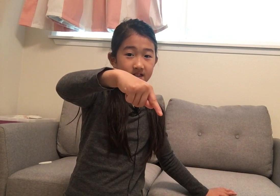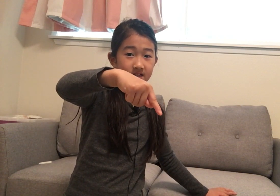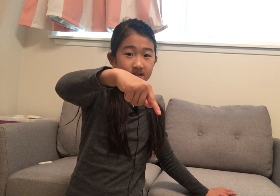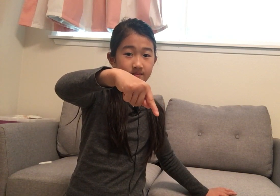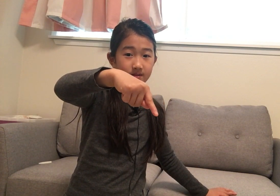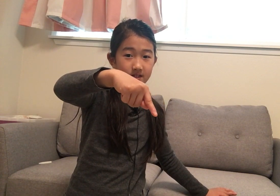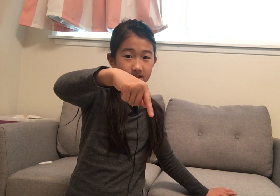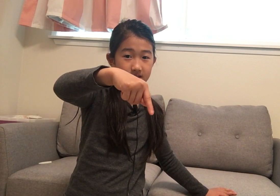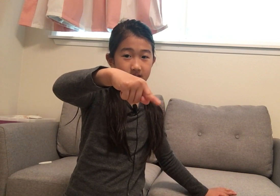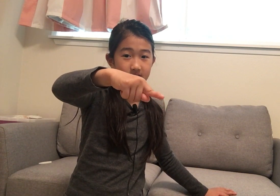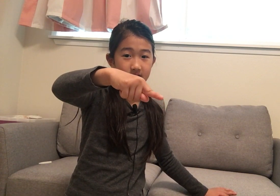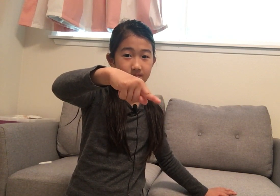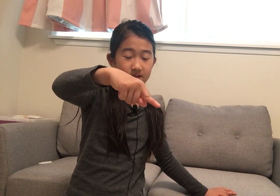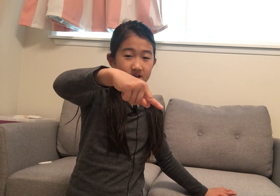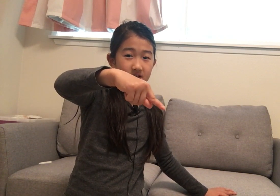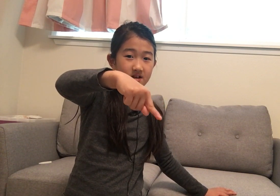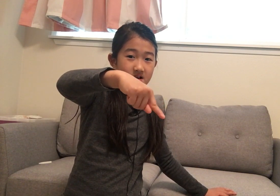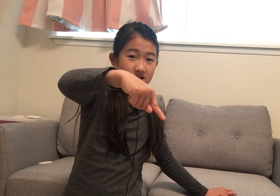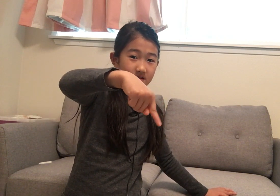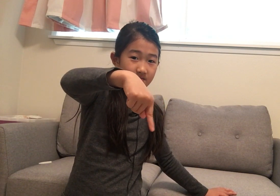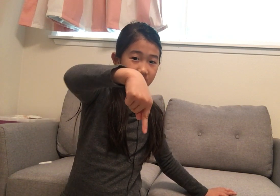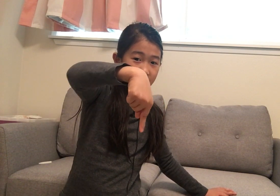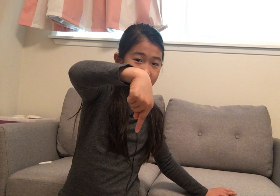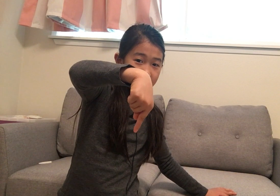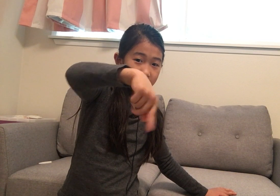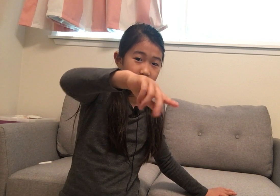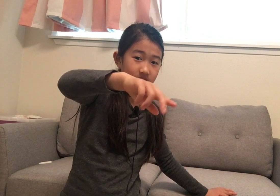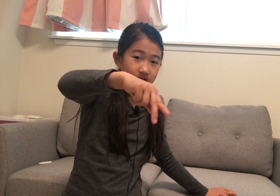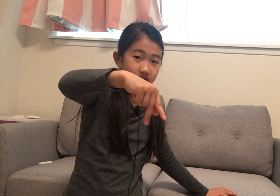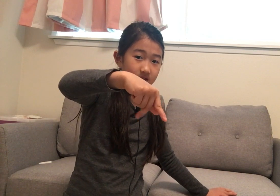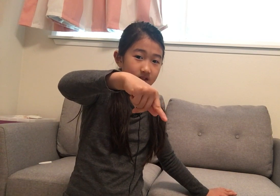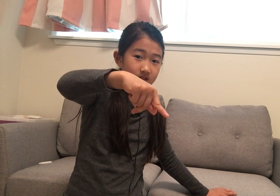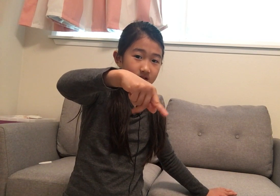put it up and bring it down so like this